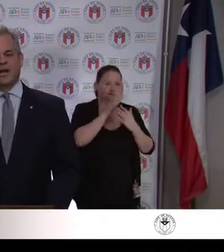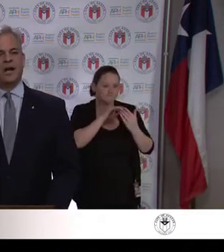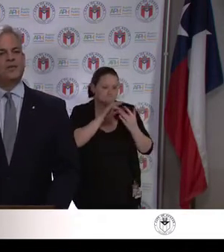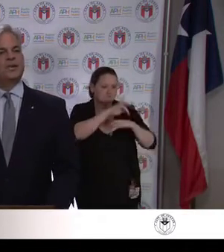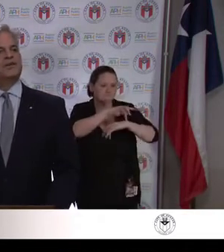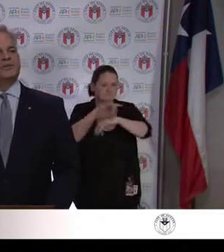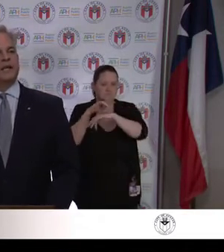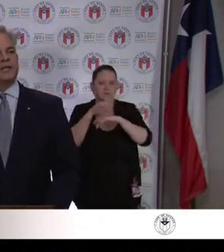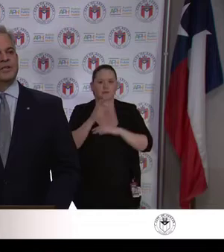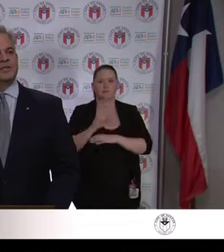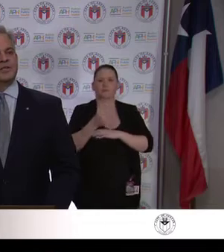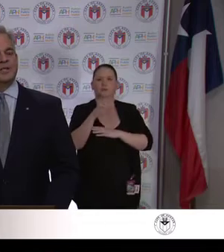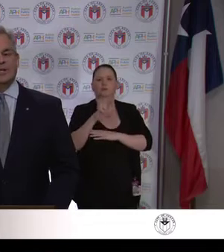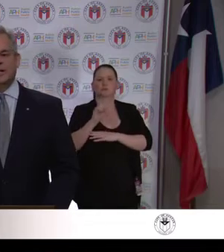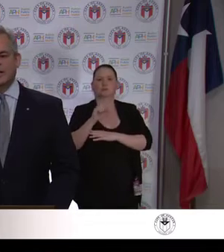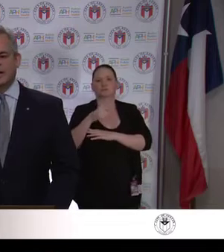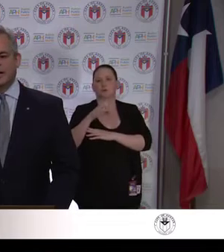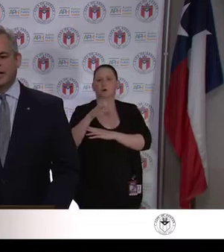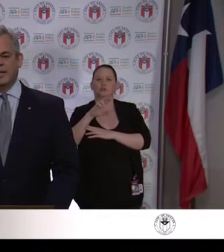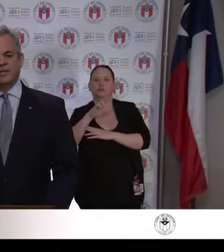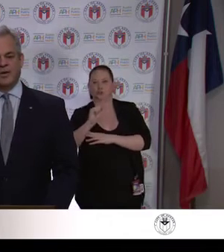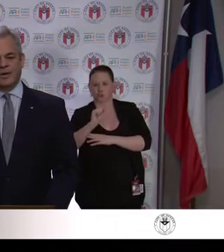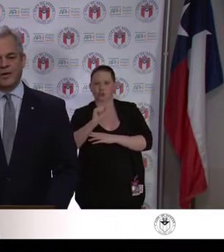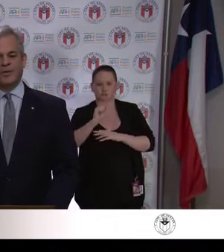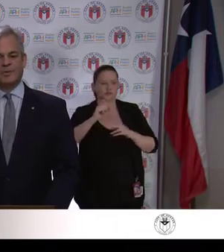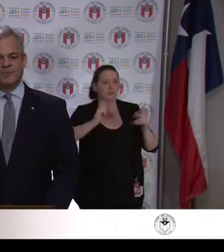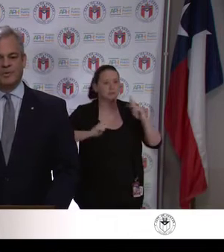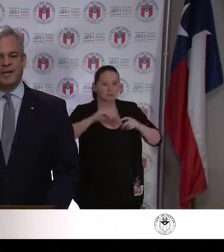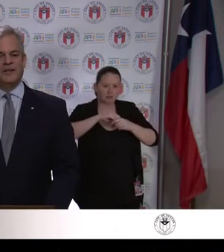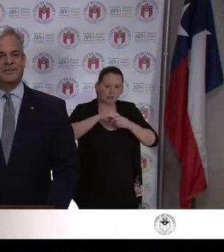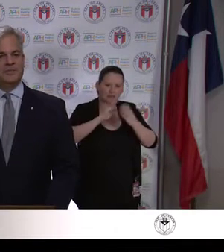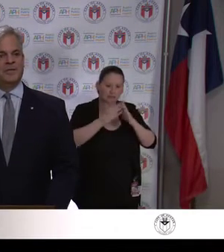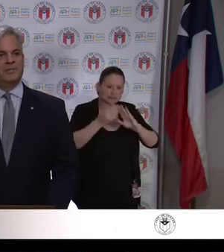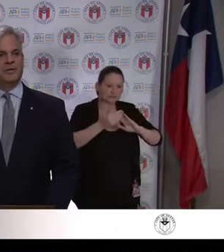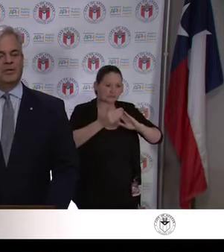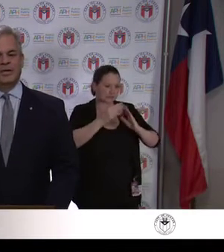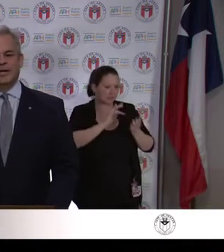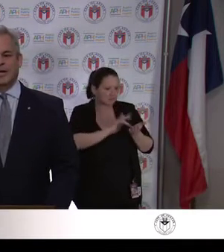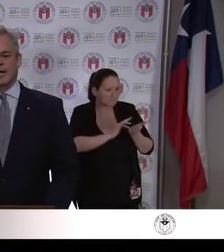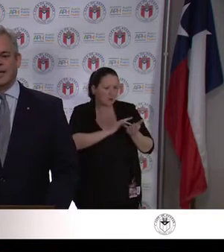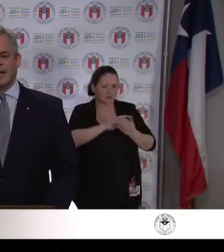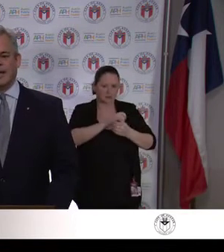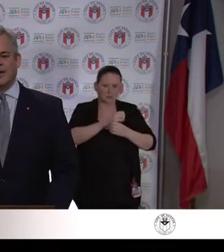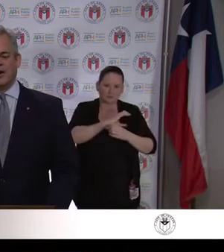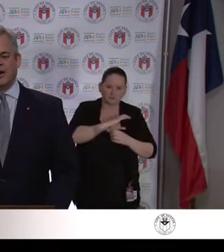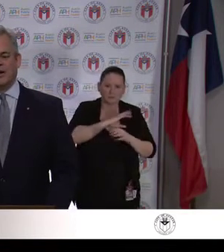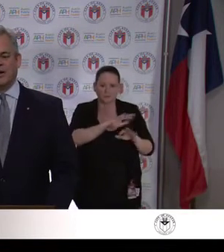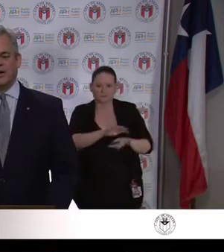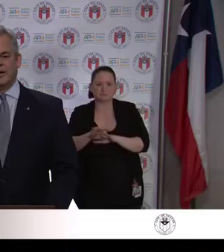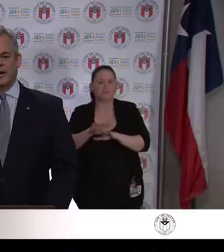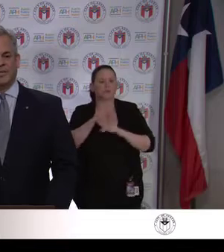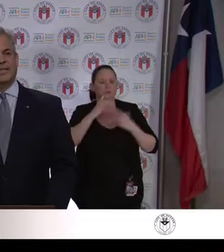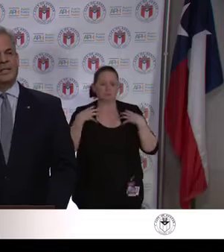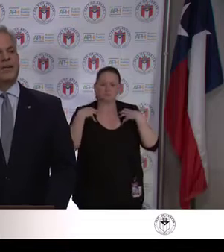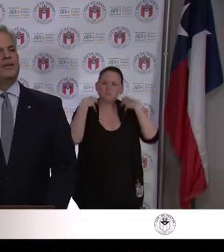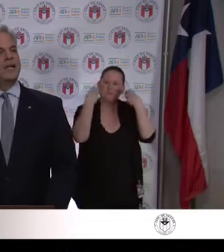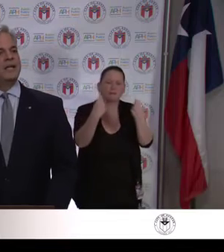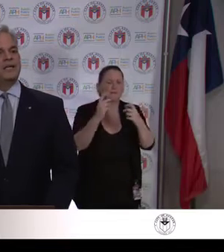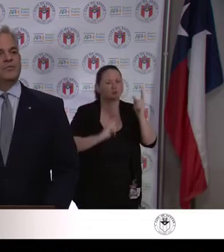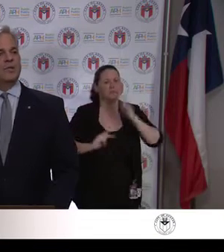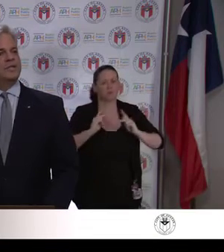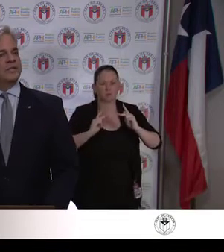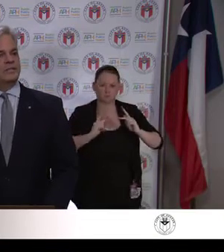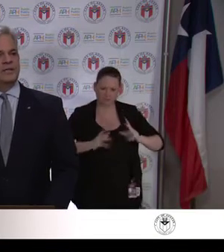our entire Central Texas region. These are incredibly brave people that